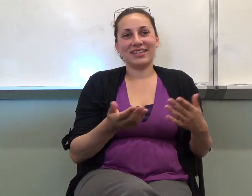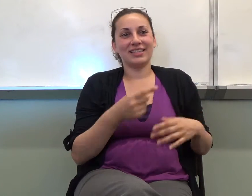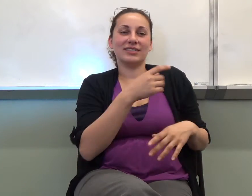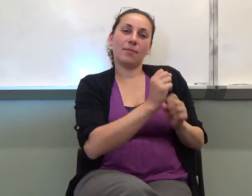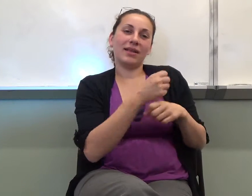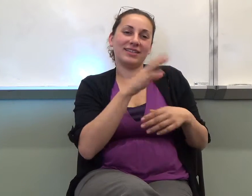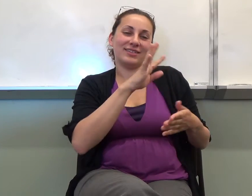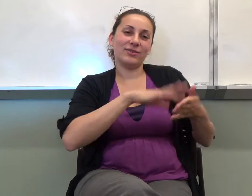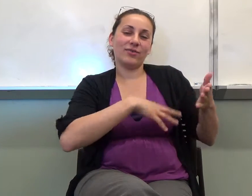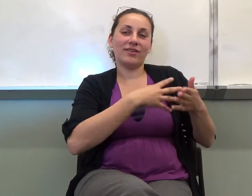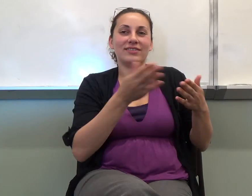and comprehend.